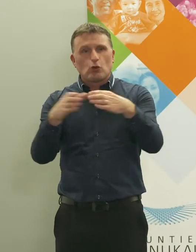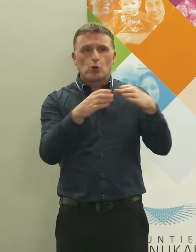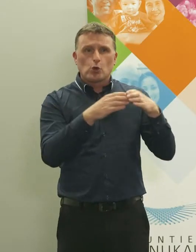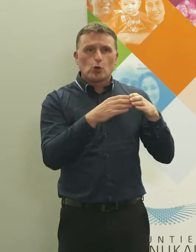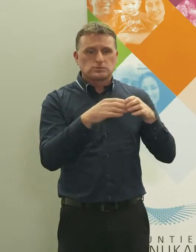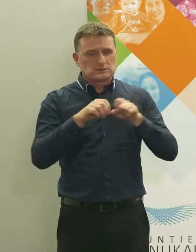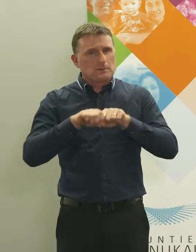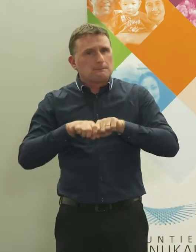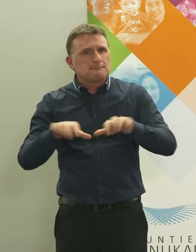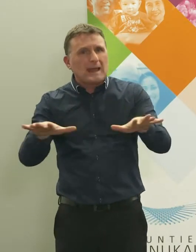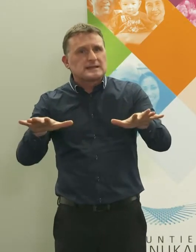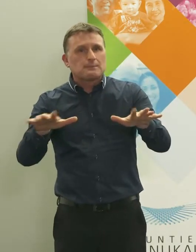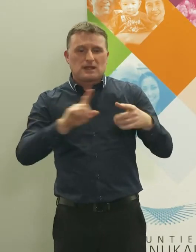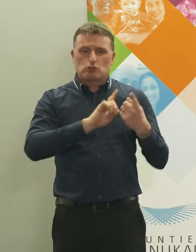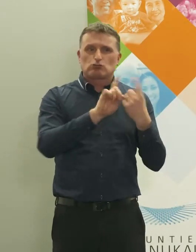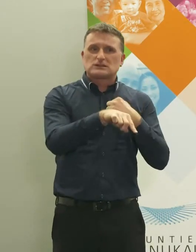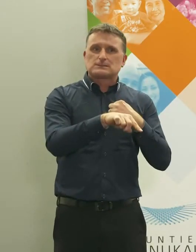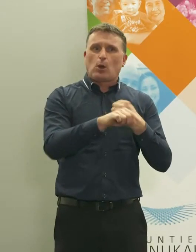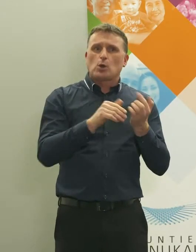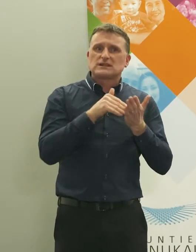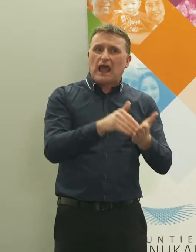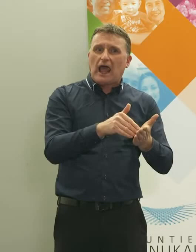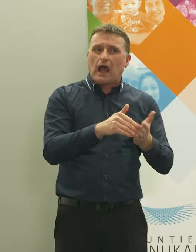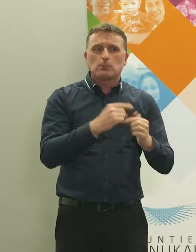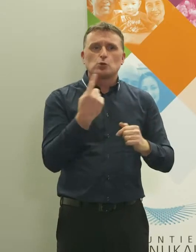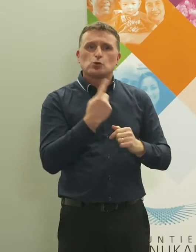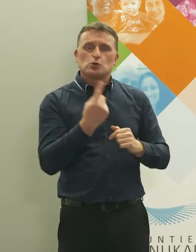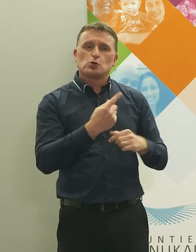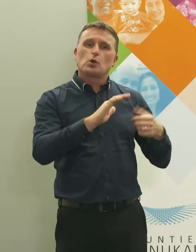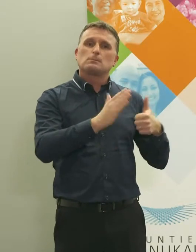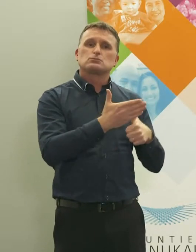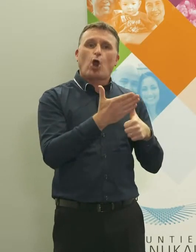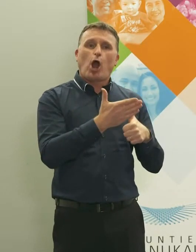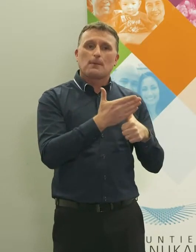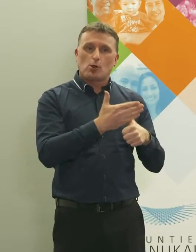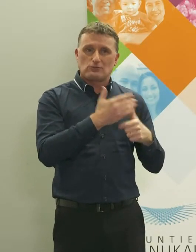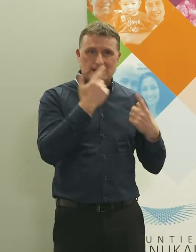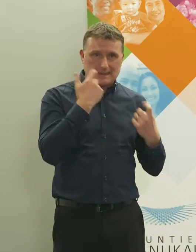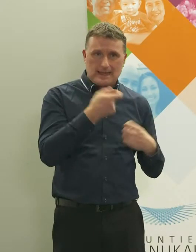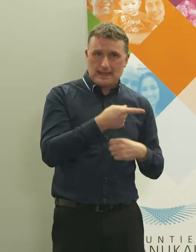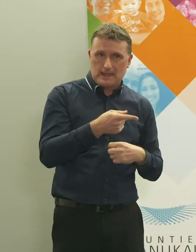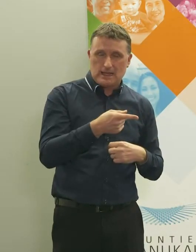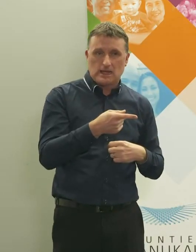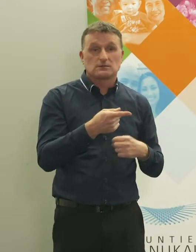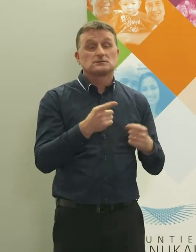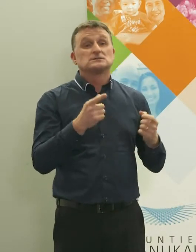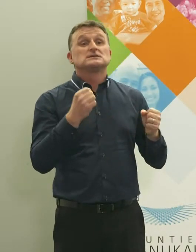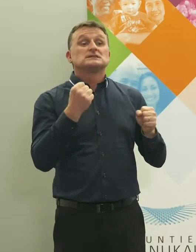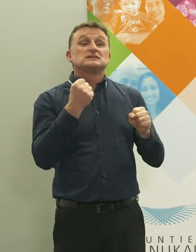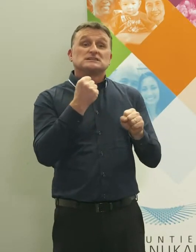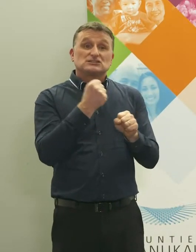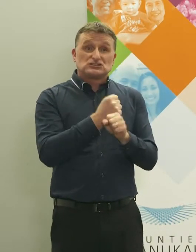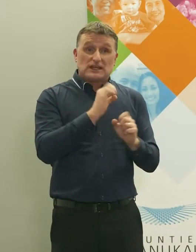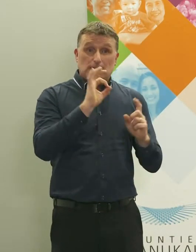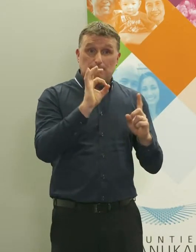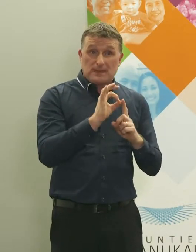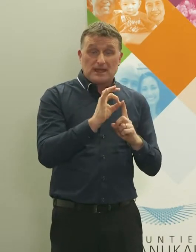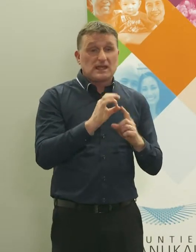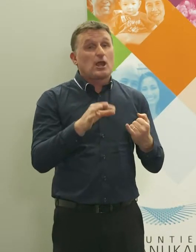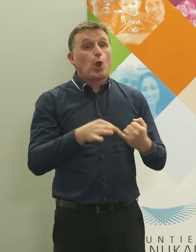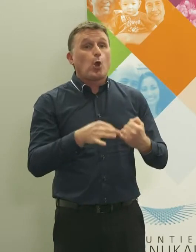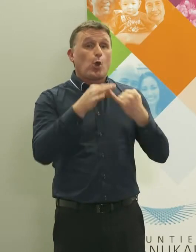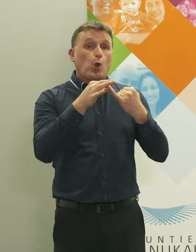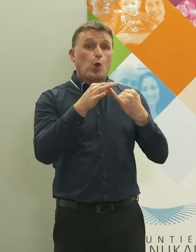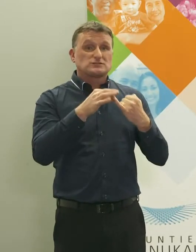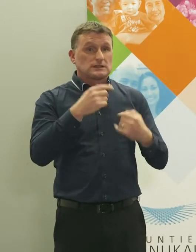First, primary care, which I know has been at the front line when it comes to the testing. So in general practice and urgent care clinics, running